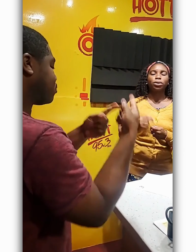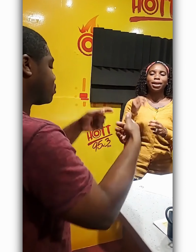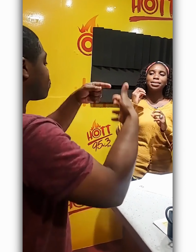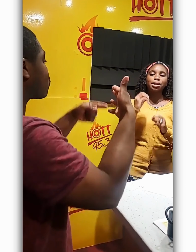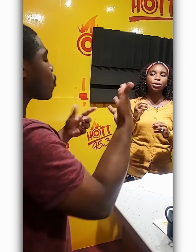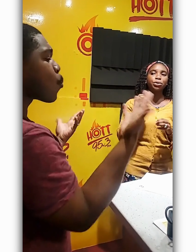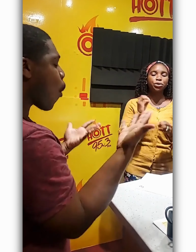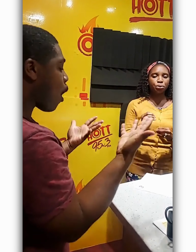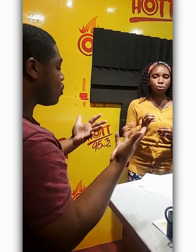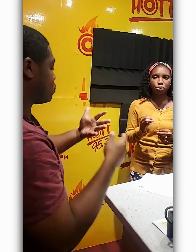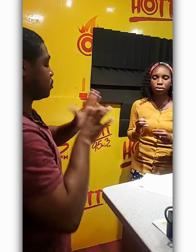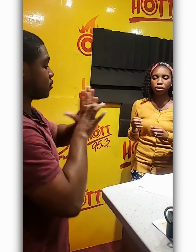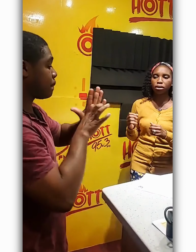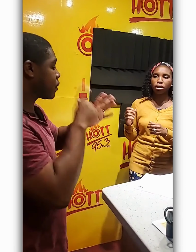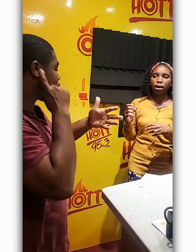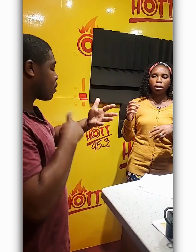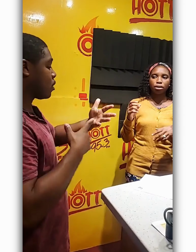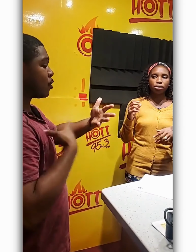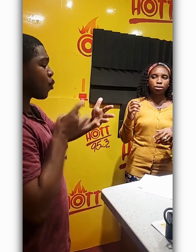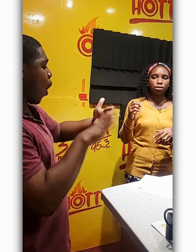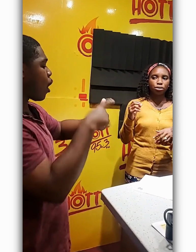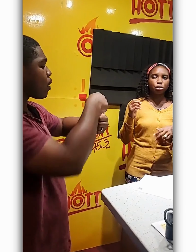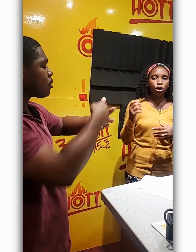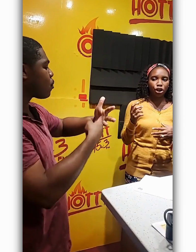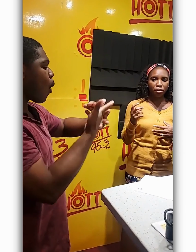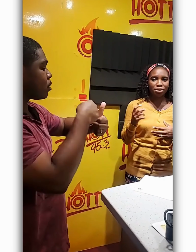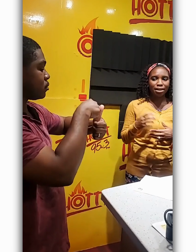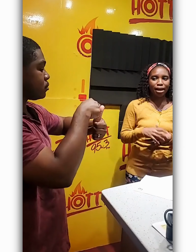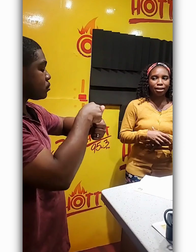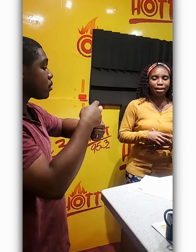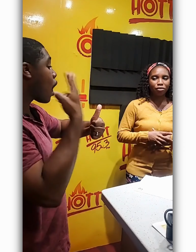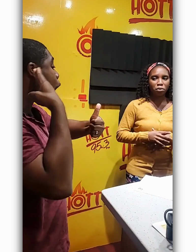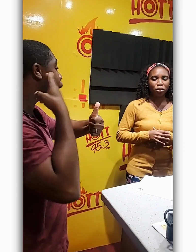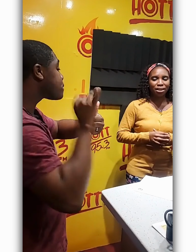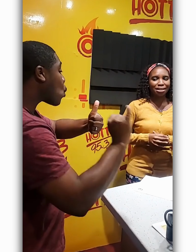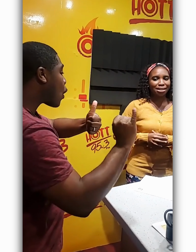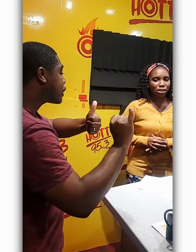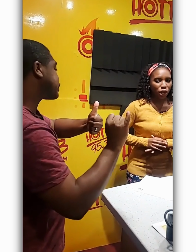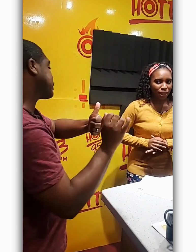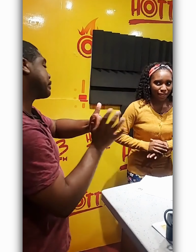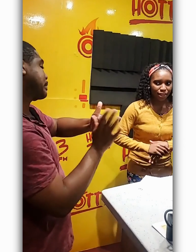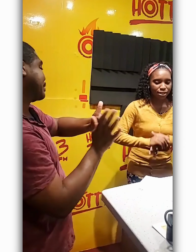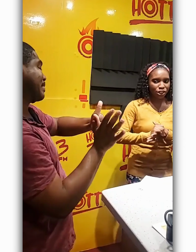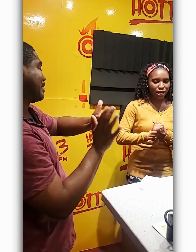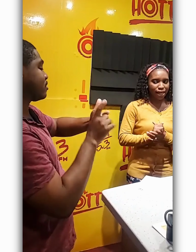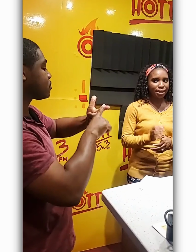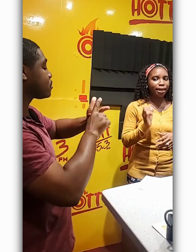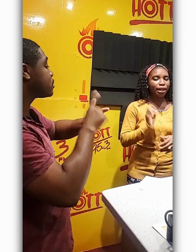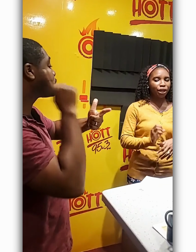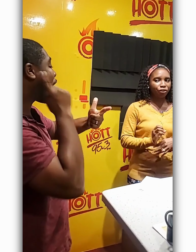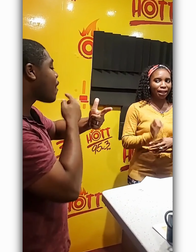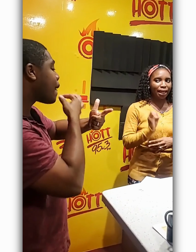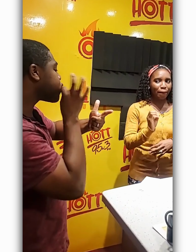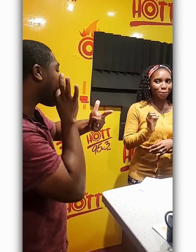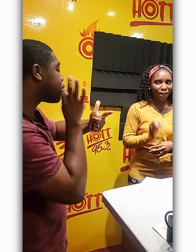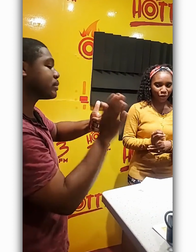they still use terms that the deaf community does not like, such as hearing